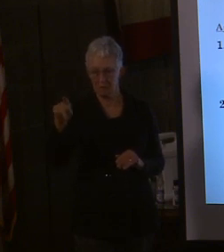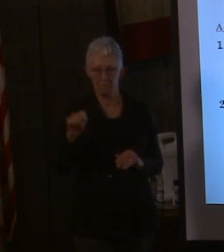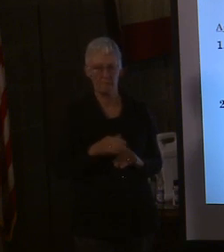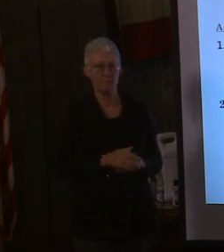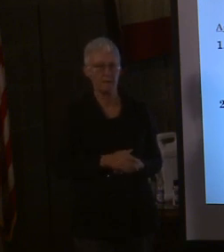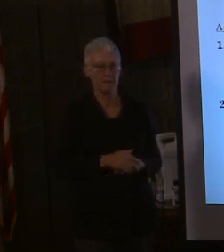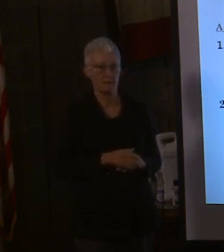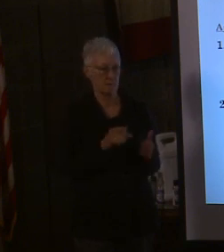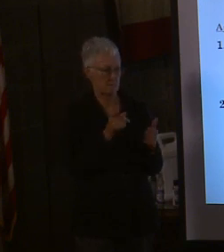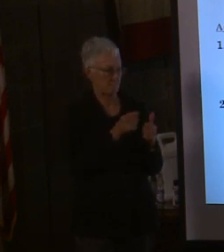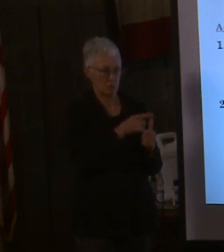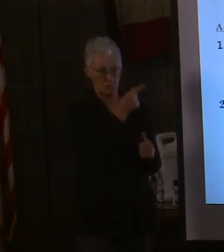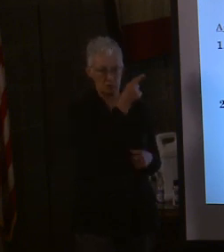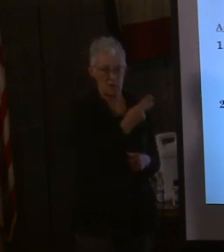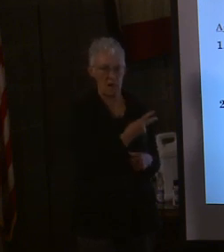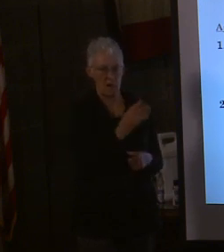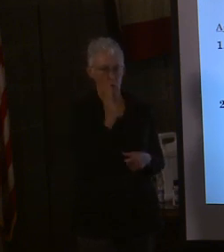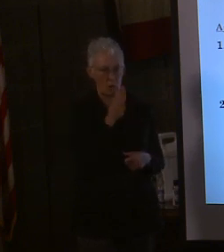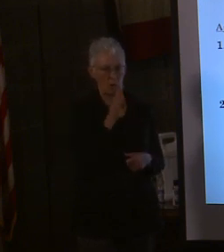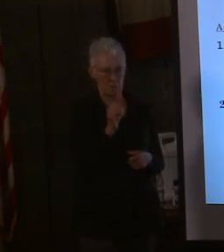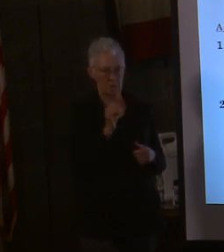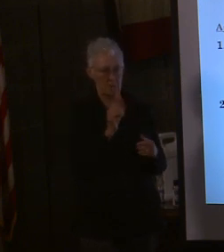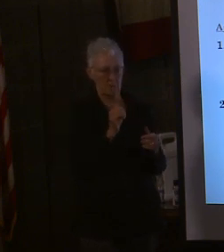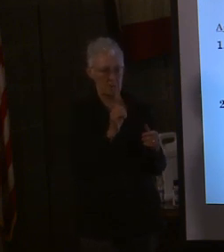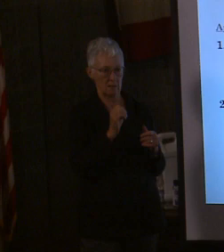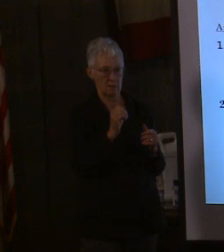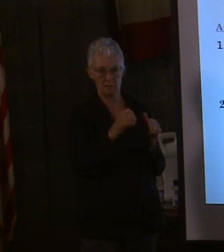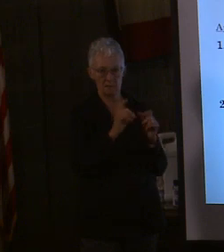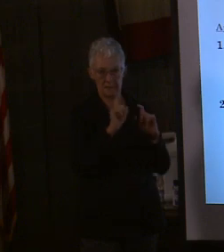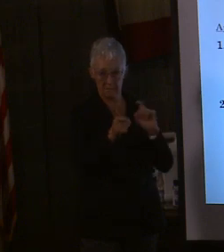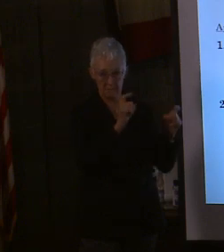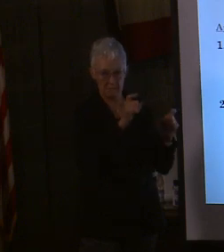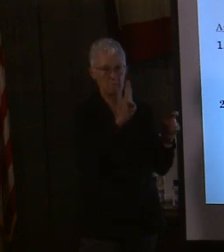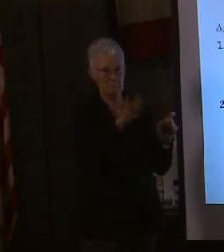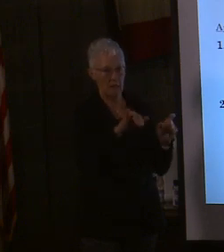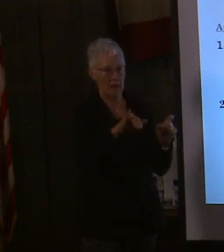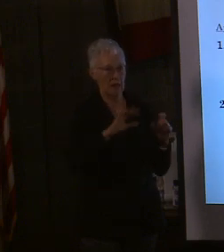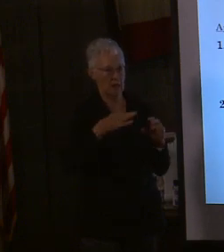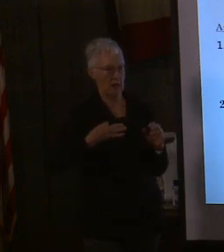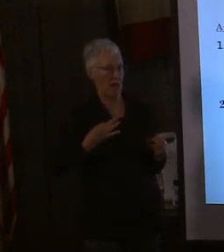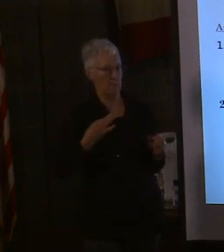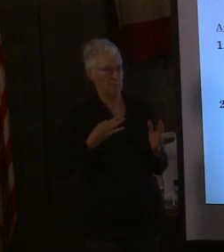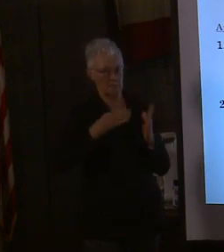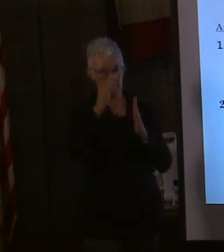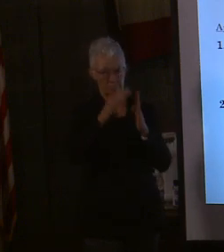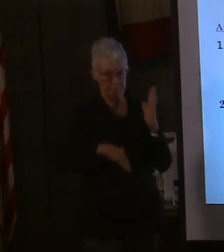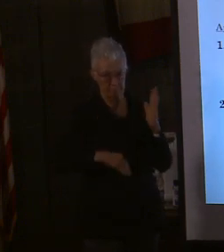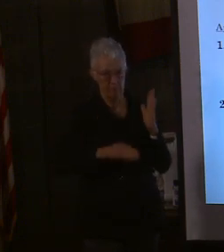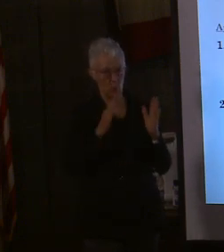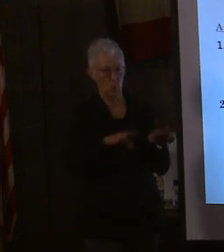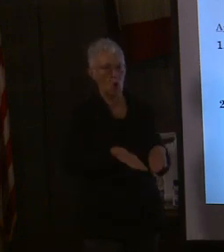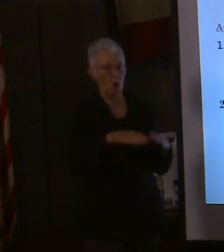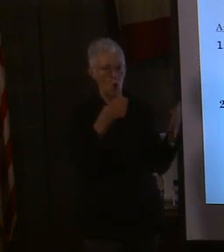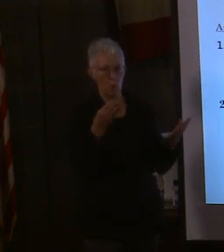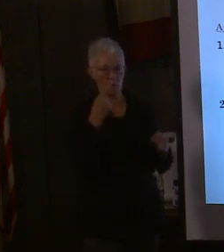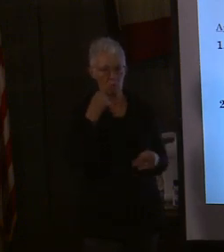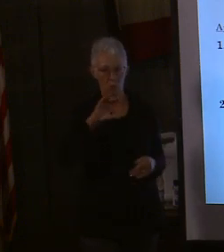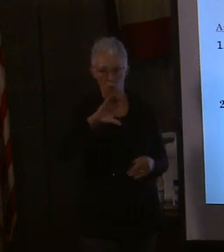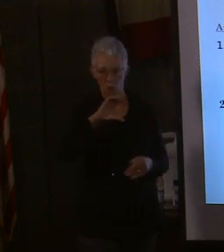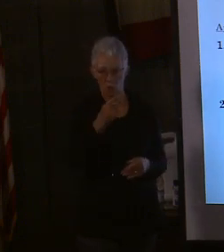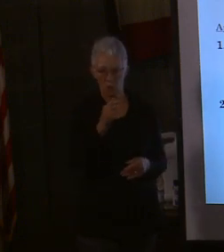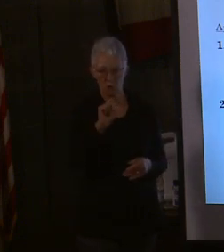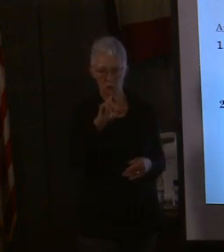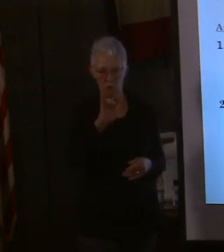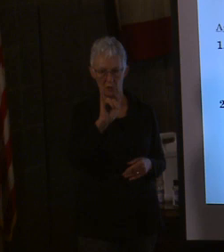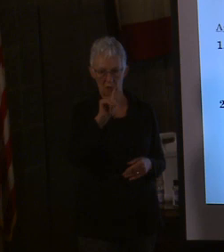half is going to be an application process. We will be reopening the stabilization grants for charity organizations